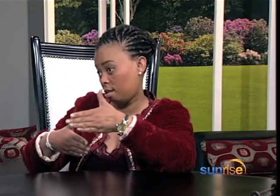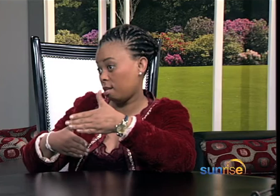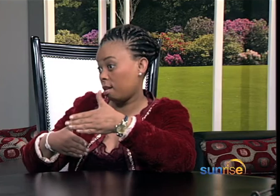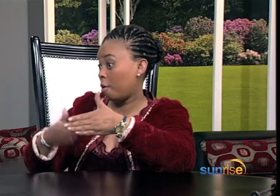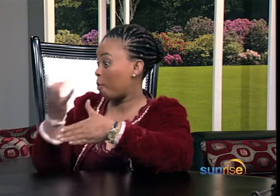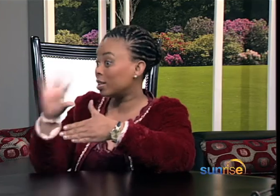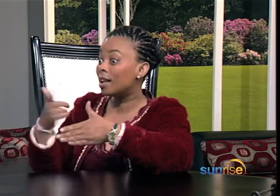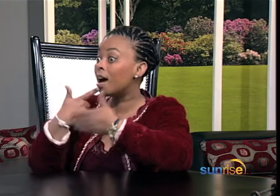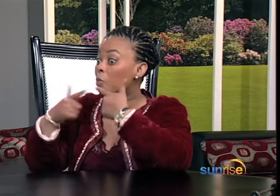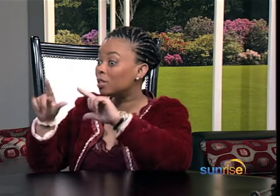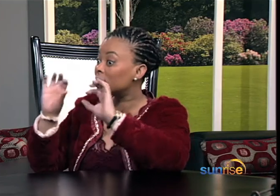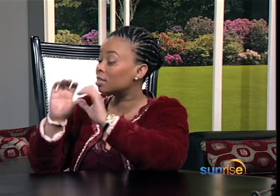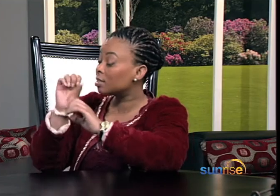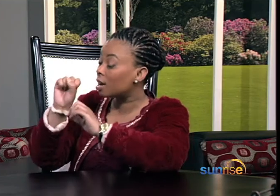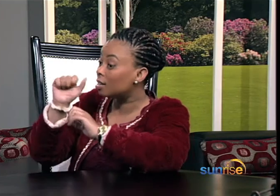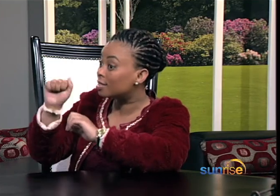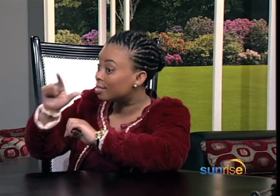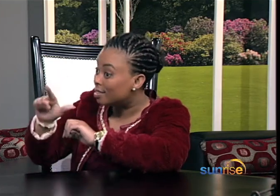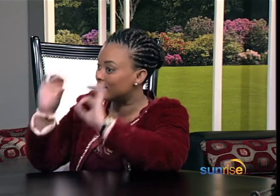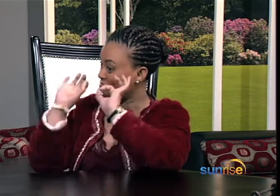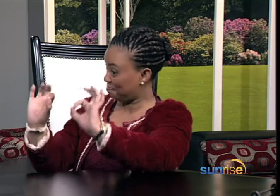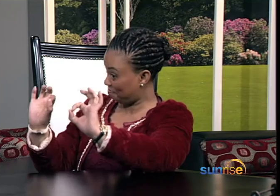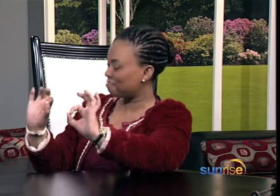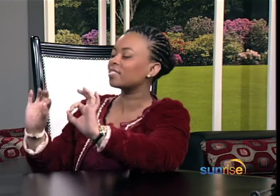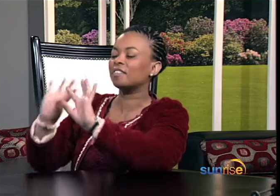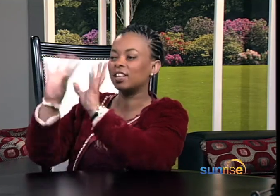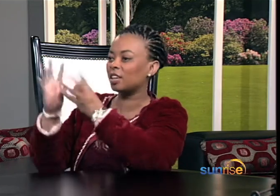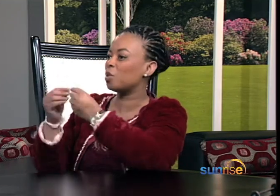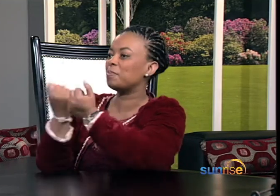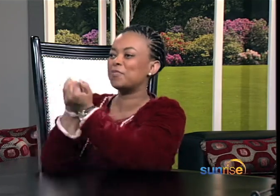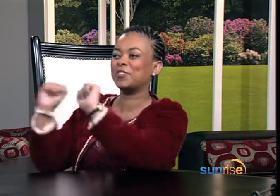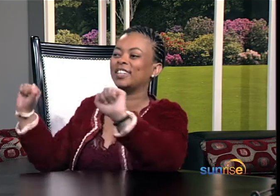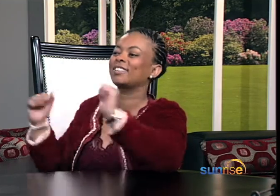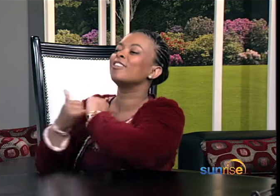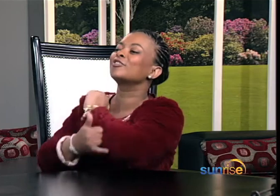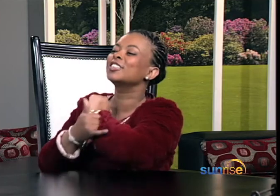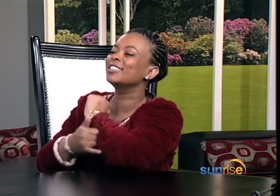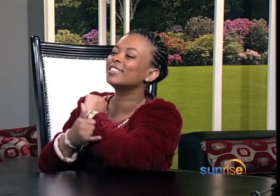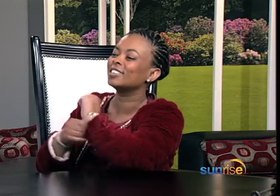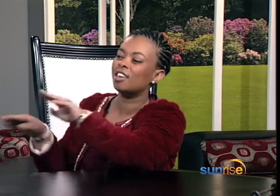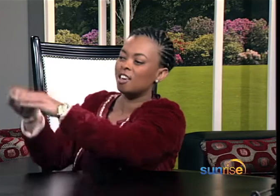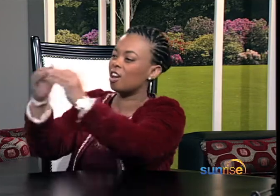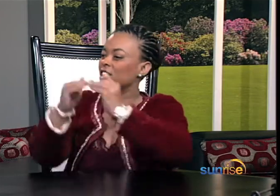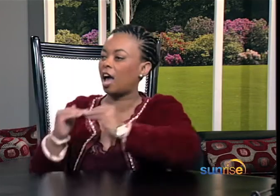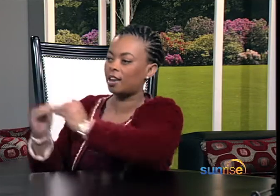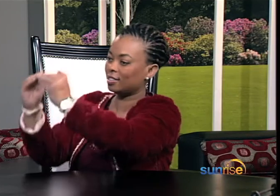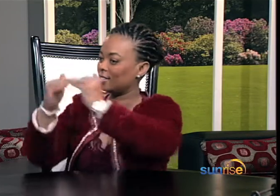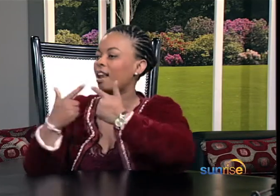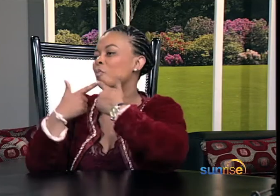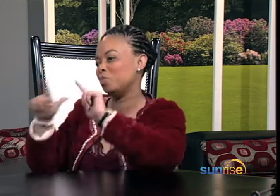barrier. Once South African Sign Language becomes an official language, so everything with regards